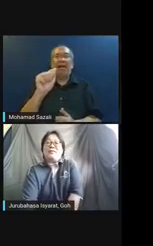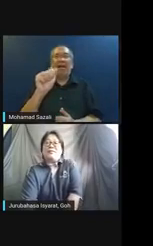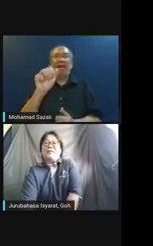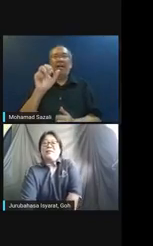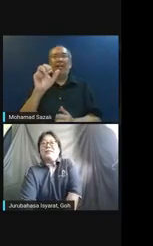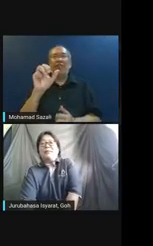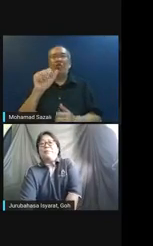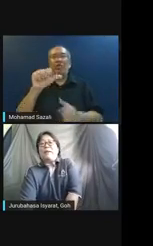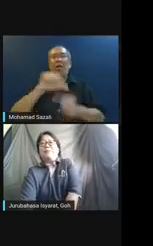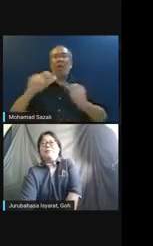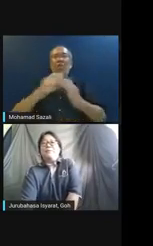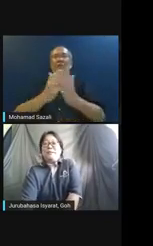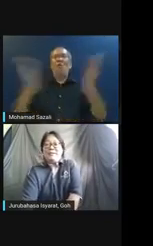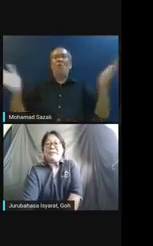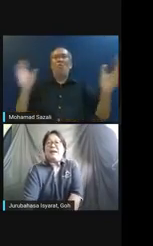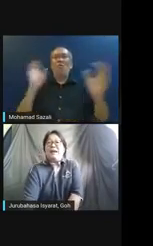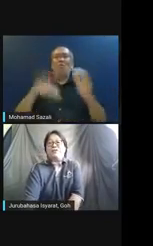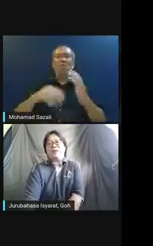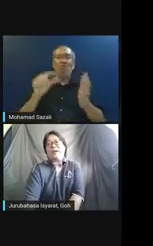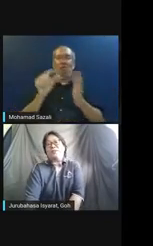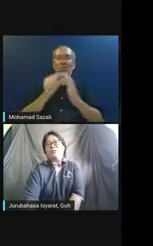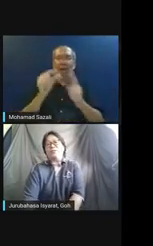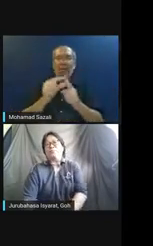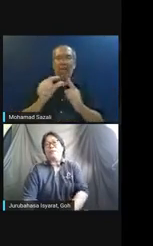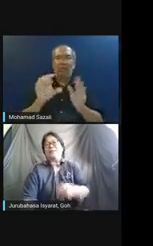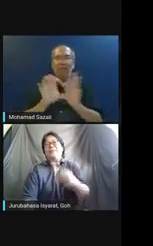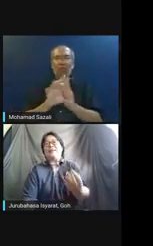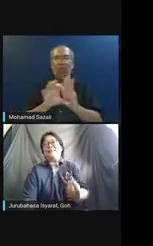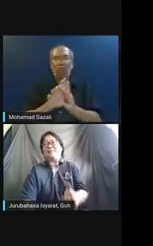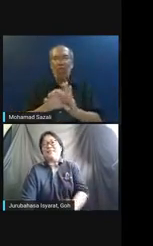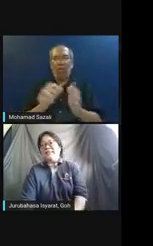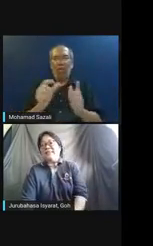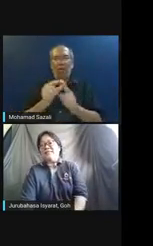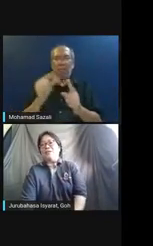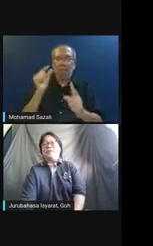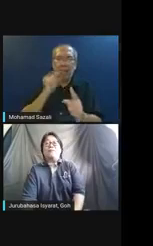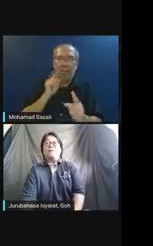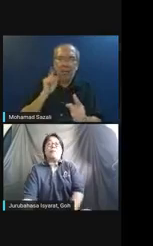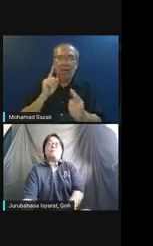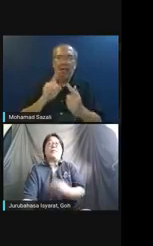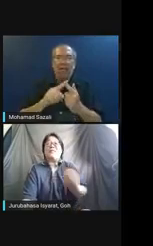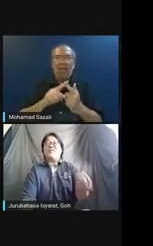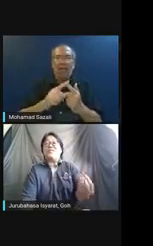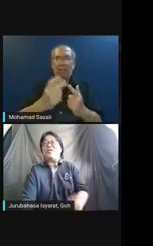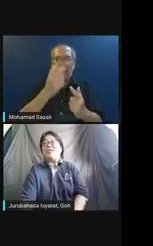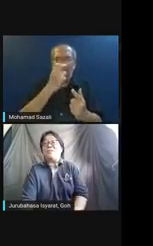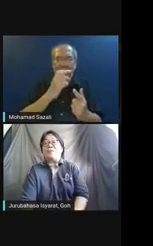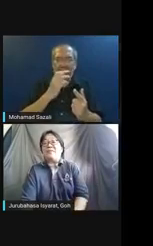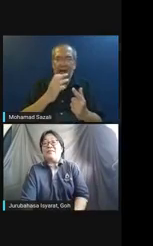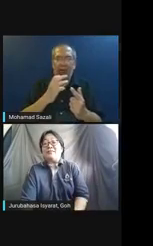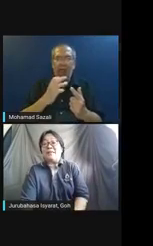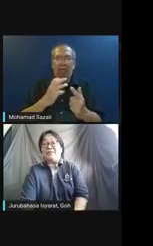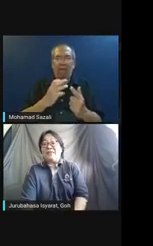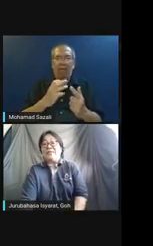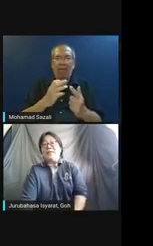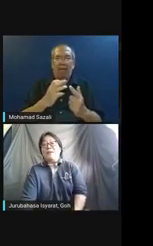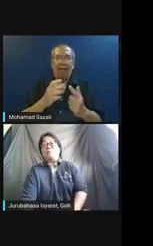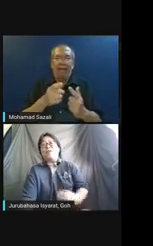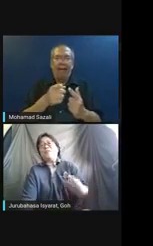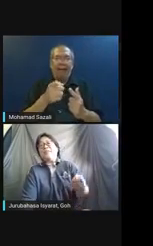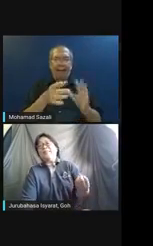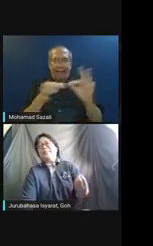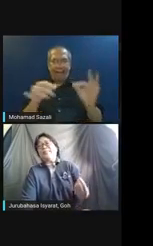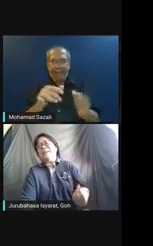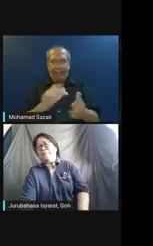because sometimes the media trying to politicize things or even the politician trying to politicize things